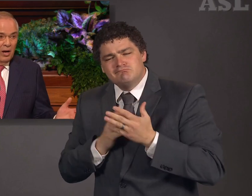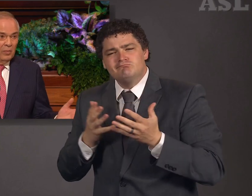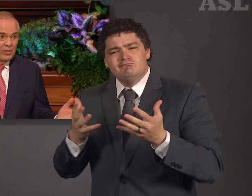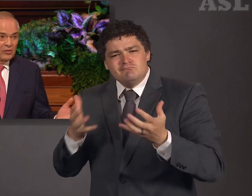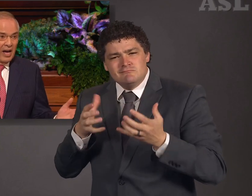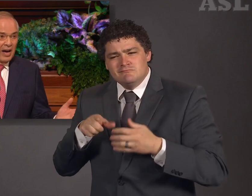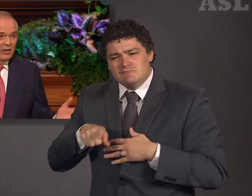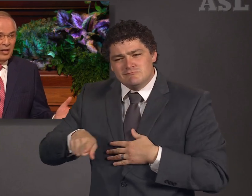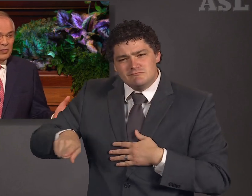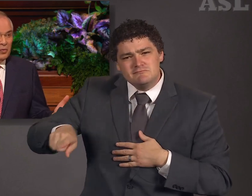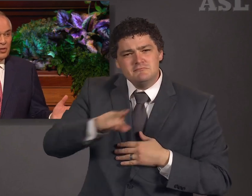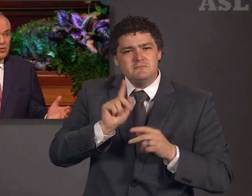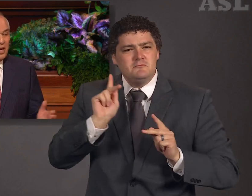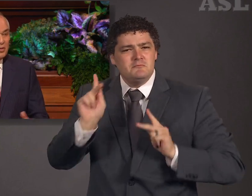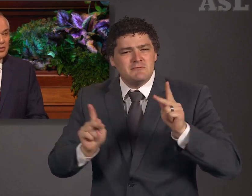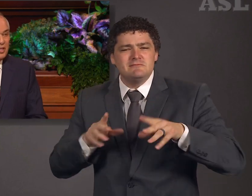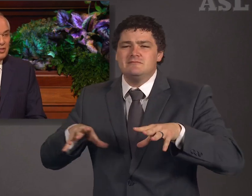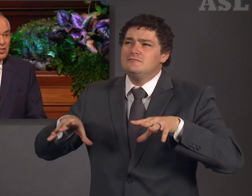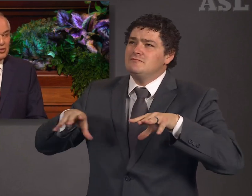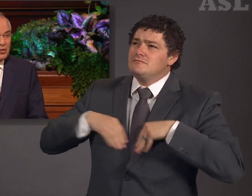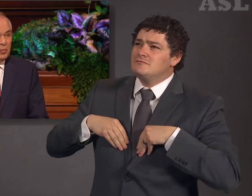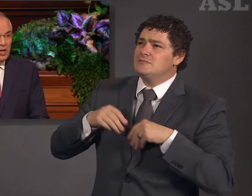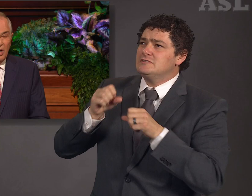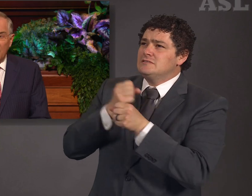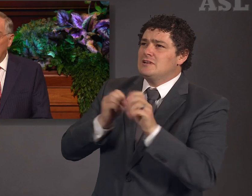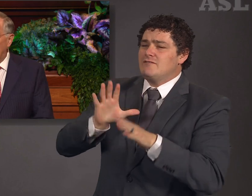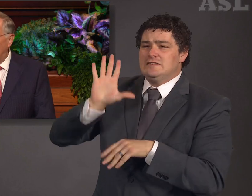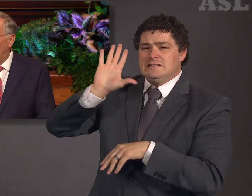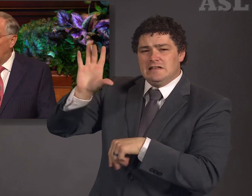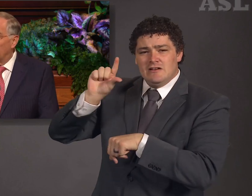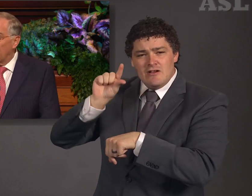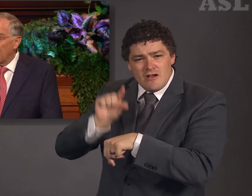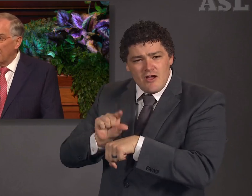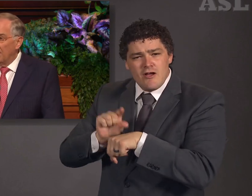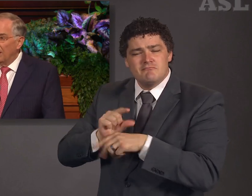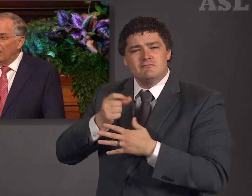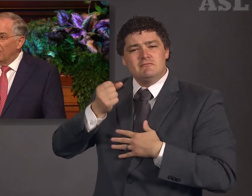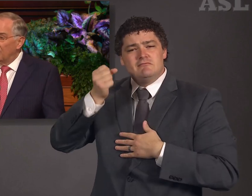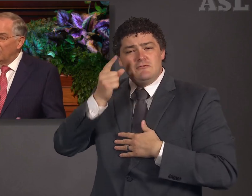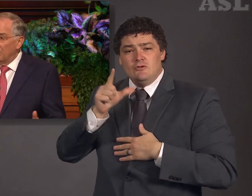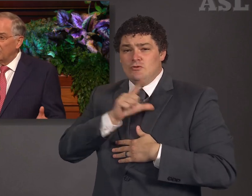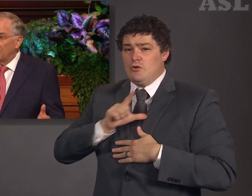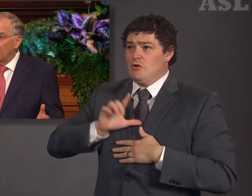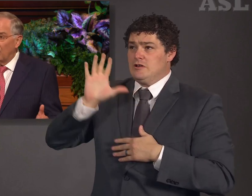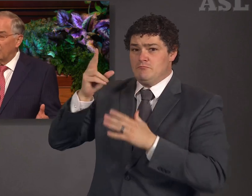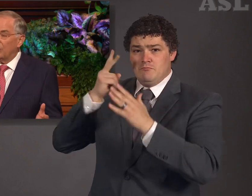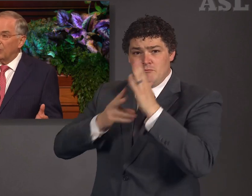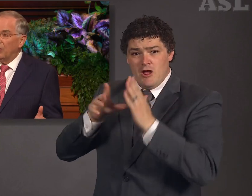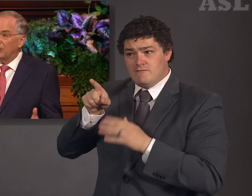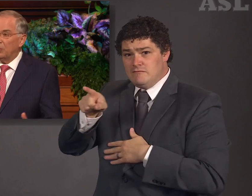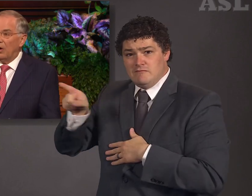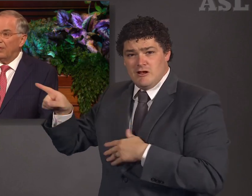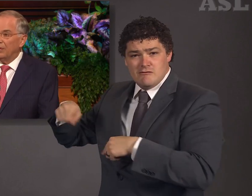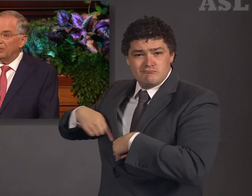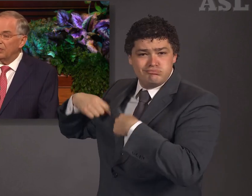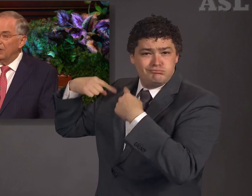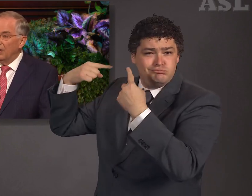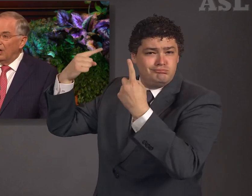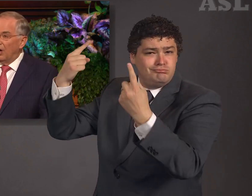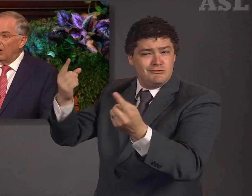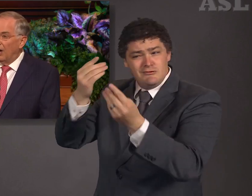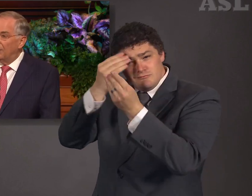Although our humble desire is for the Savior's teachings to be honored by all, the words of the Lord through his